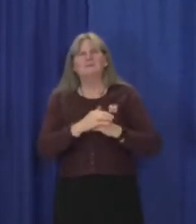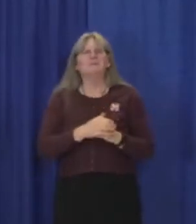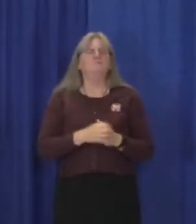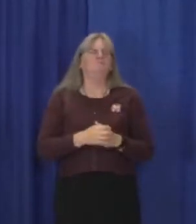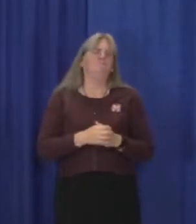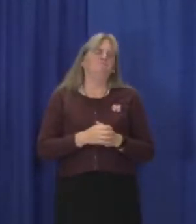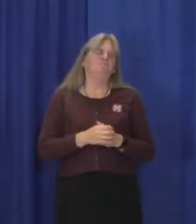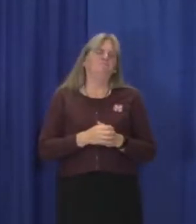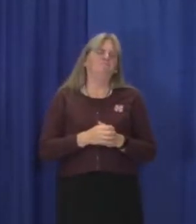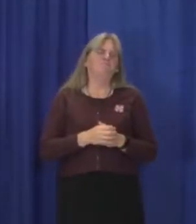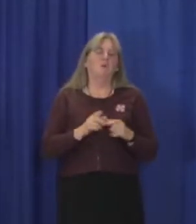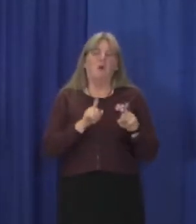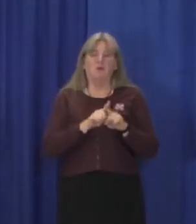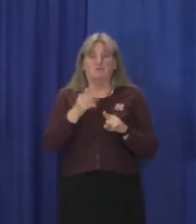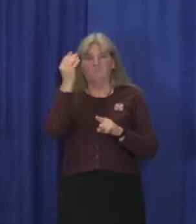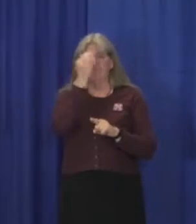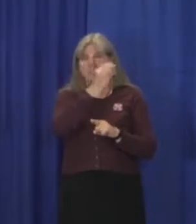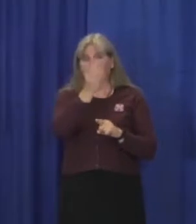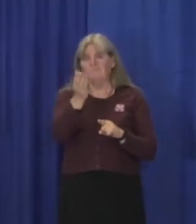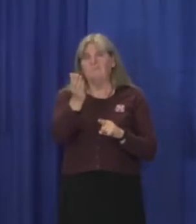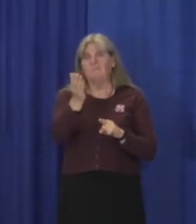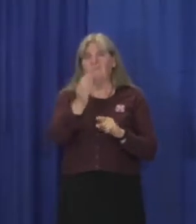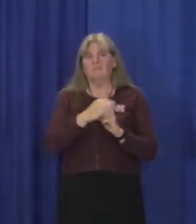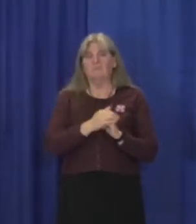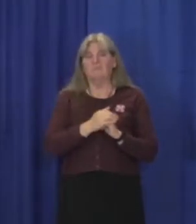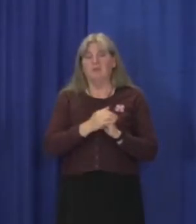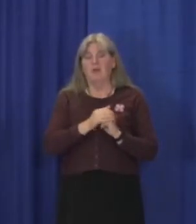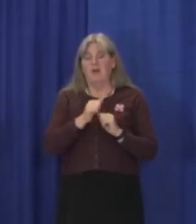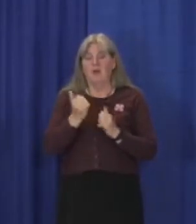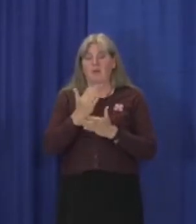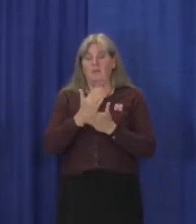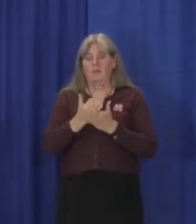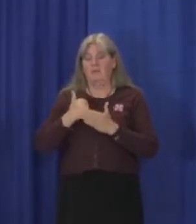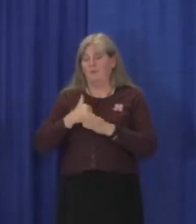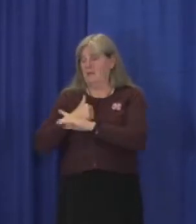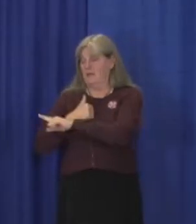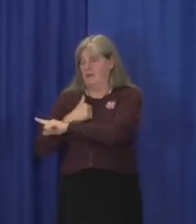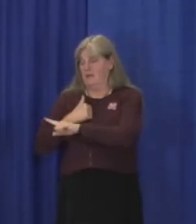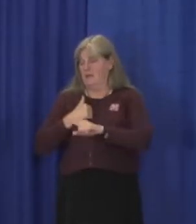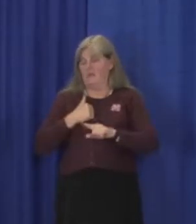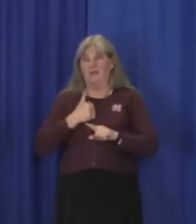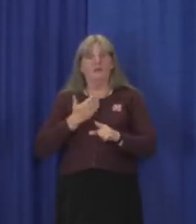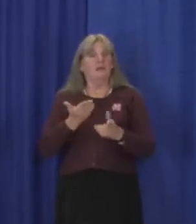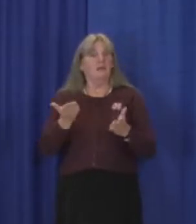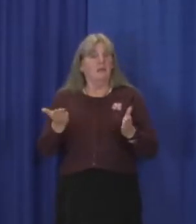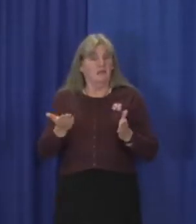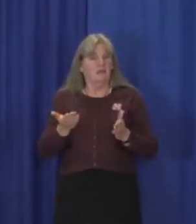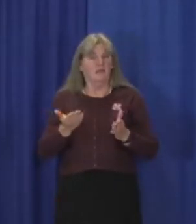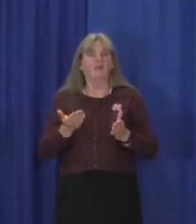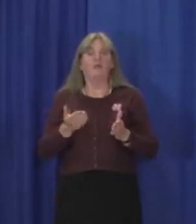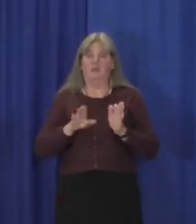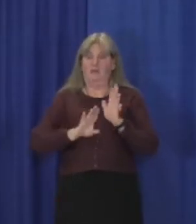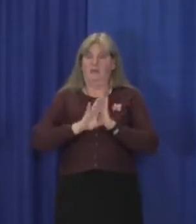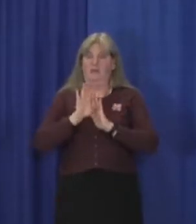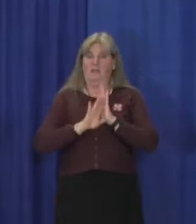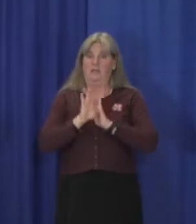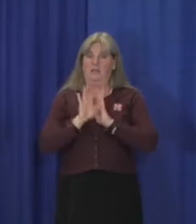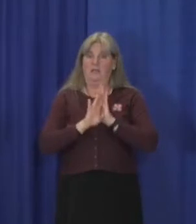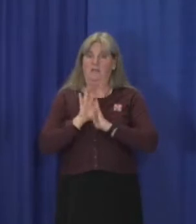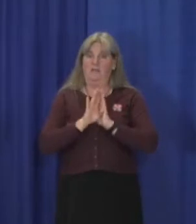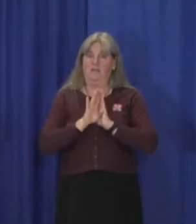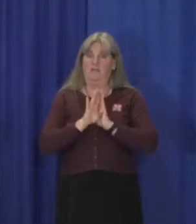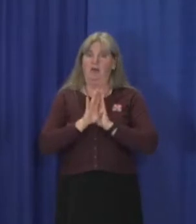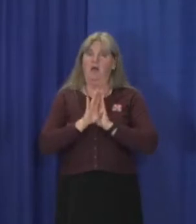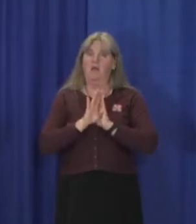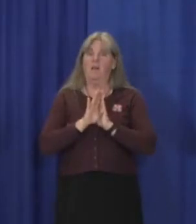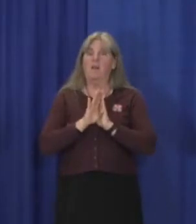I want to let Yukoners know that, like many other jurisdictions in Canada, we are currently developing an easy and secure way